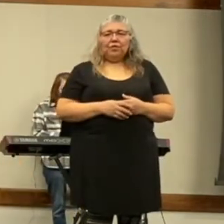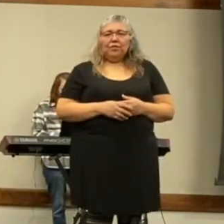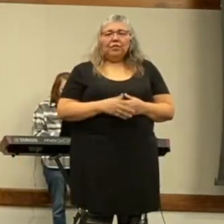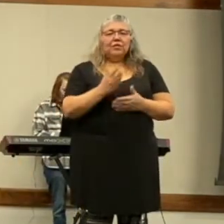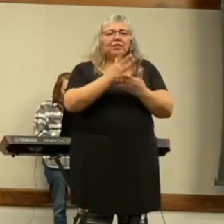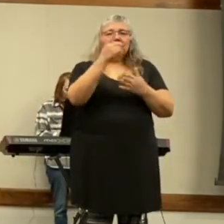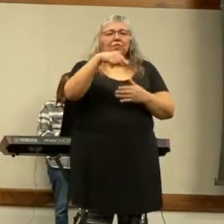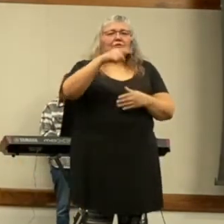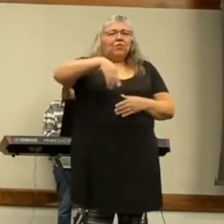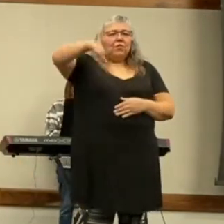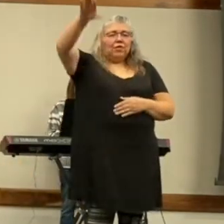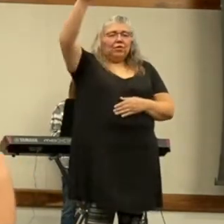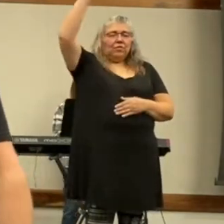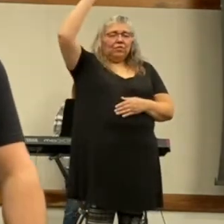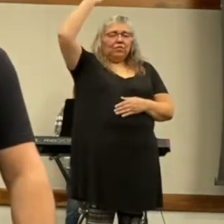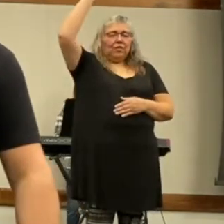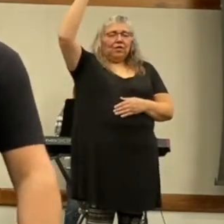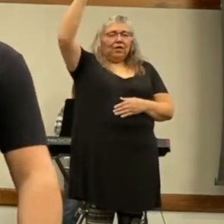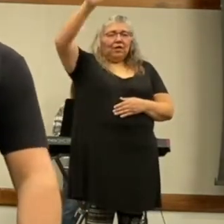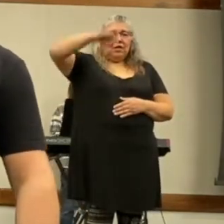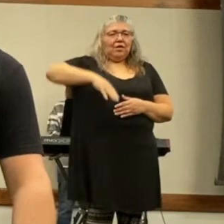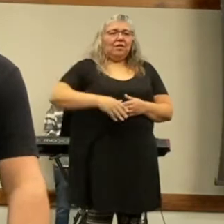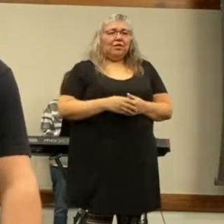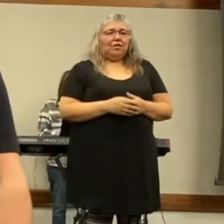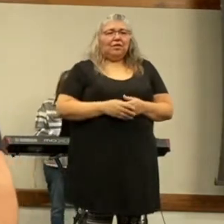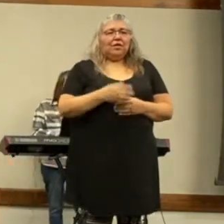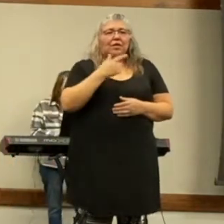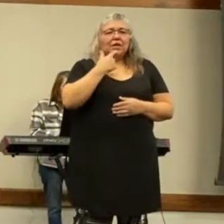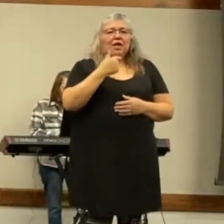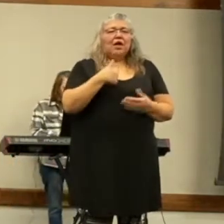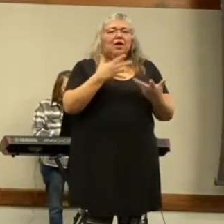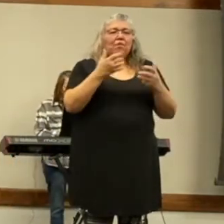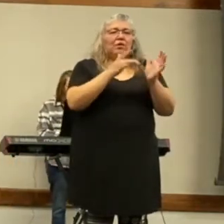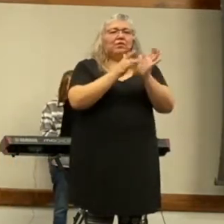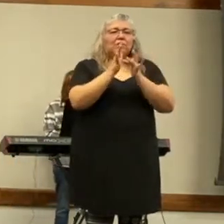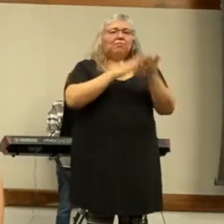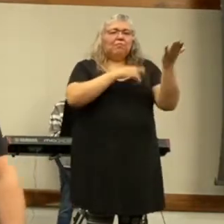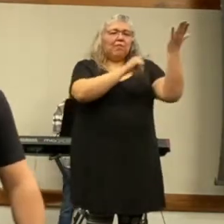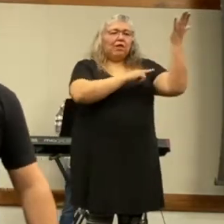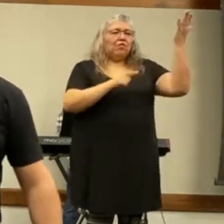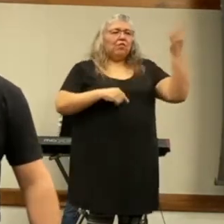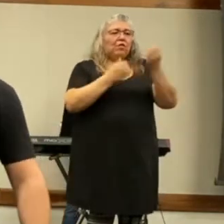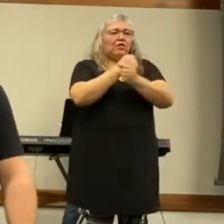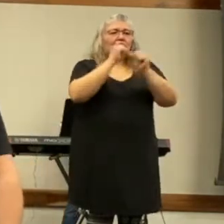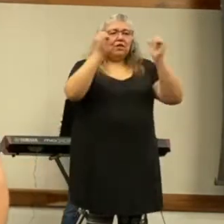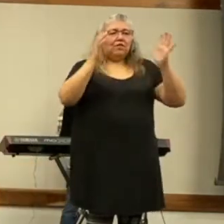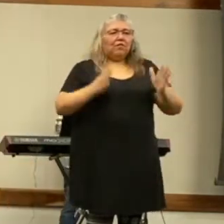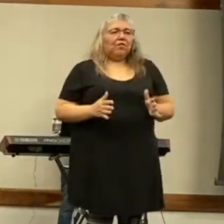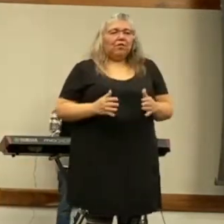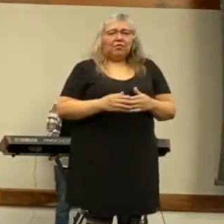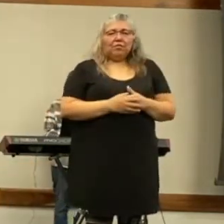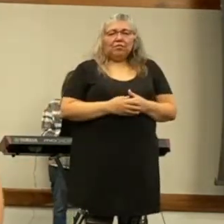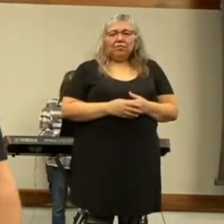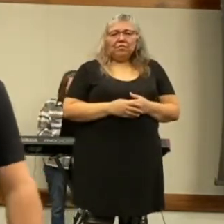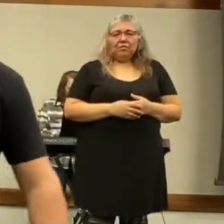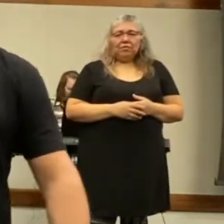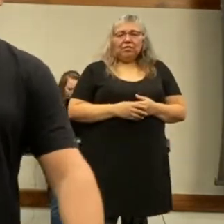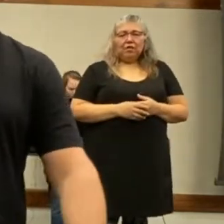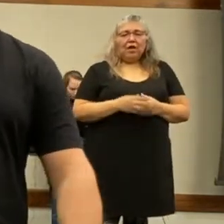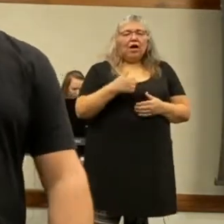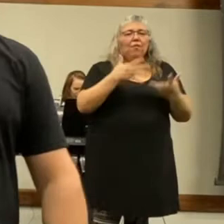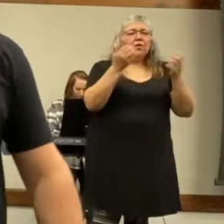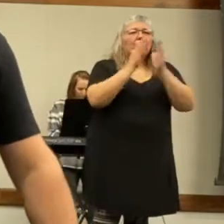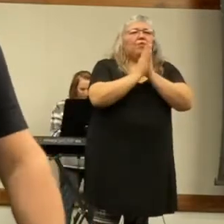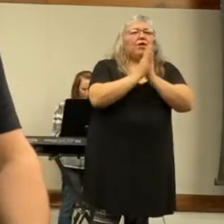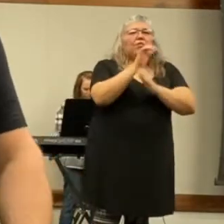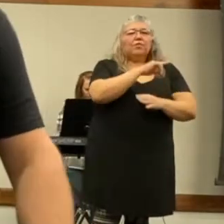Some of you raised your hand and said, I want Jesus as my Lord and Savior. Listen, I want to pray with you, and I want to pray